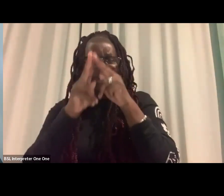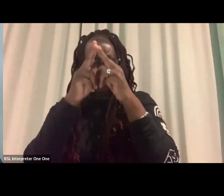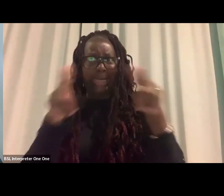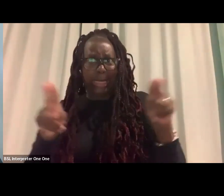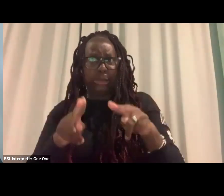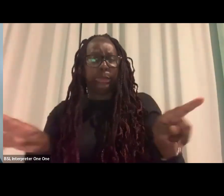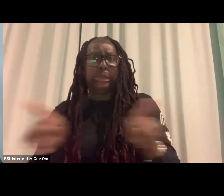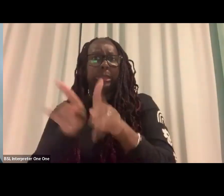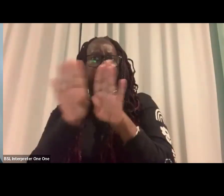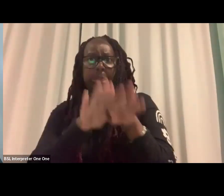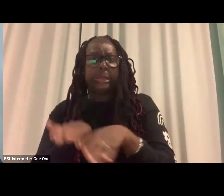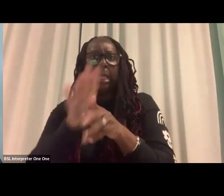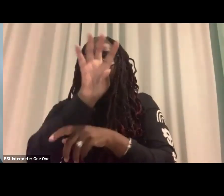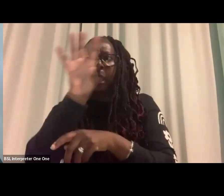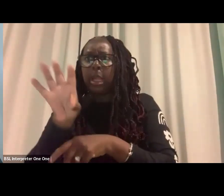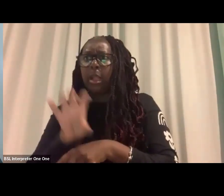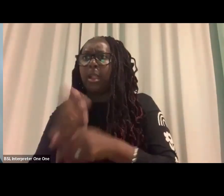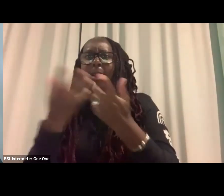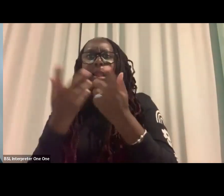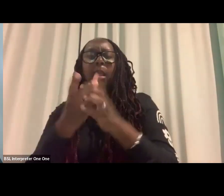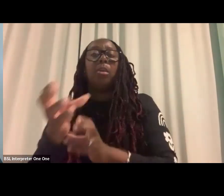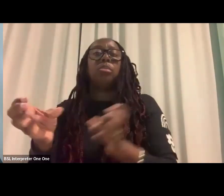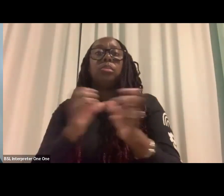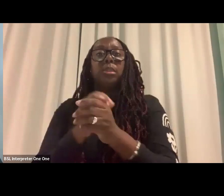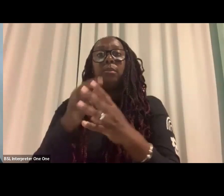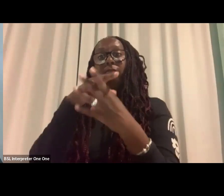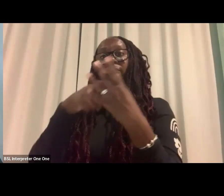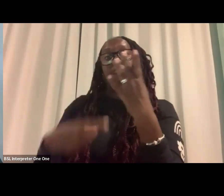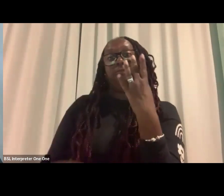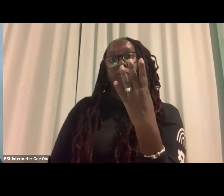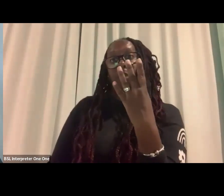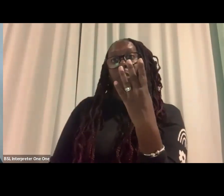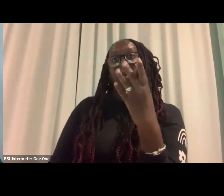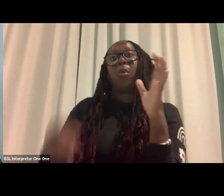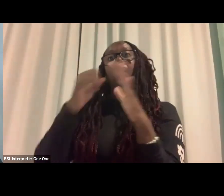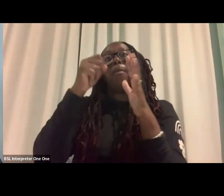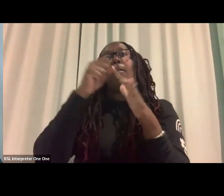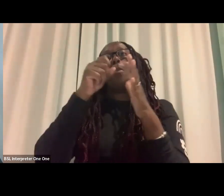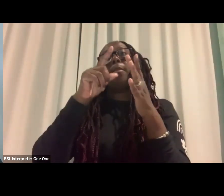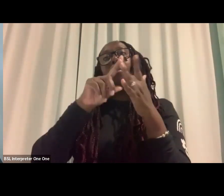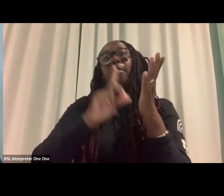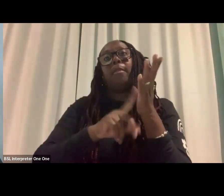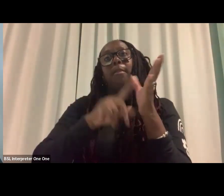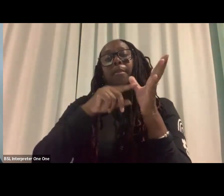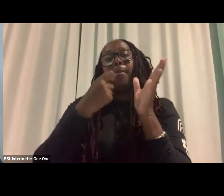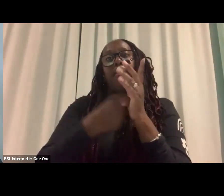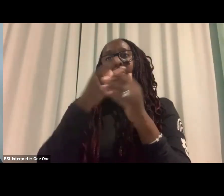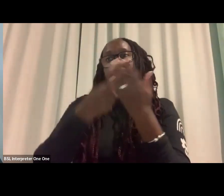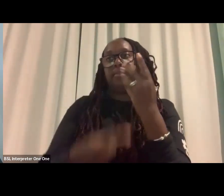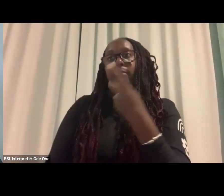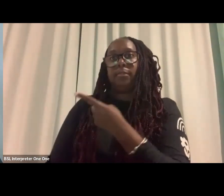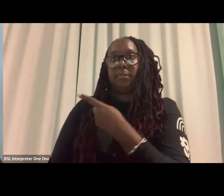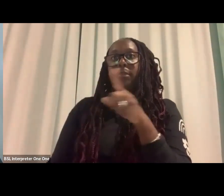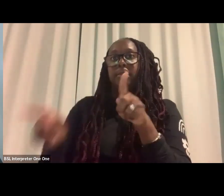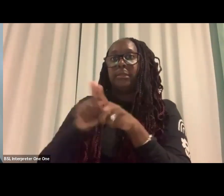time as to how to translate this. So they came out with 4 pillars of gross national happiness, that is